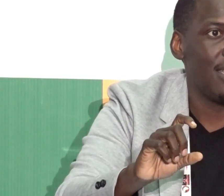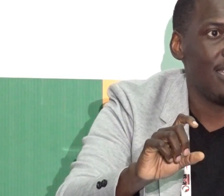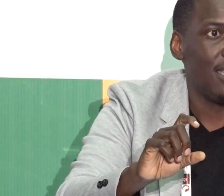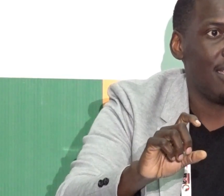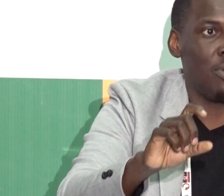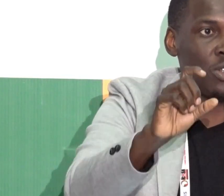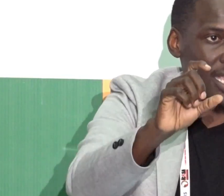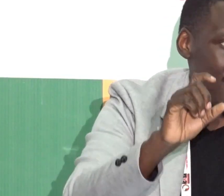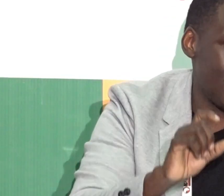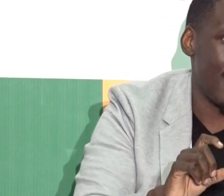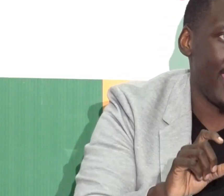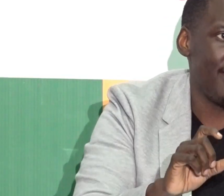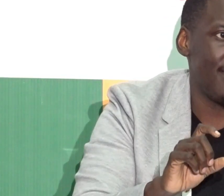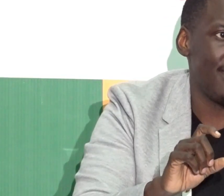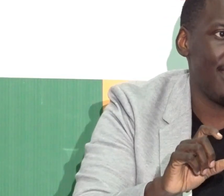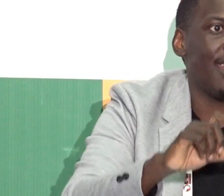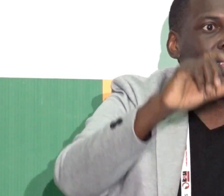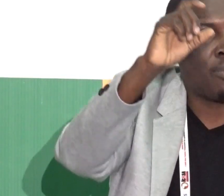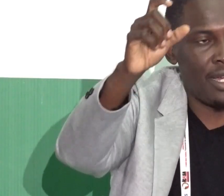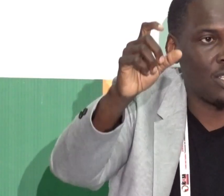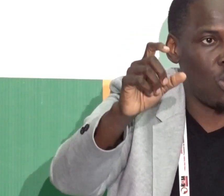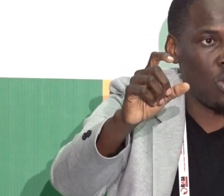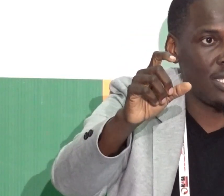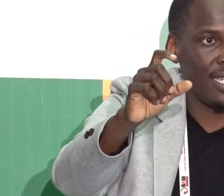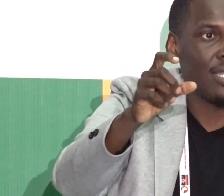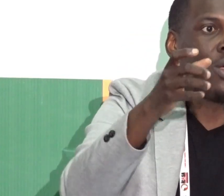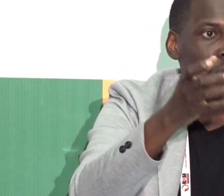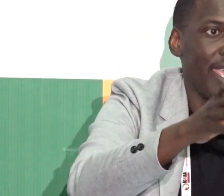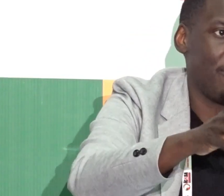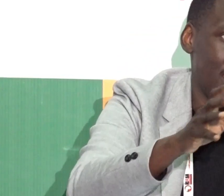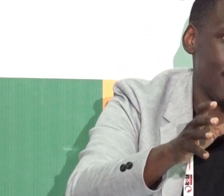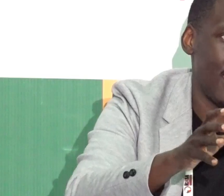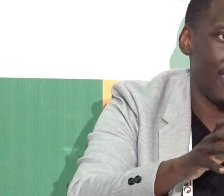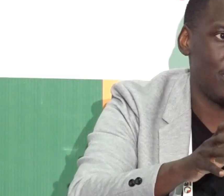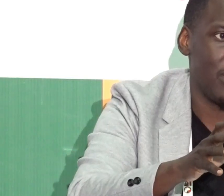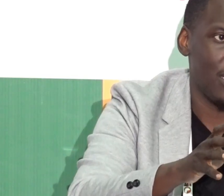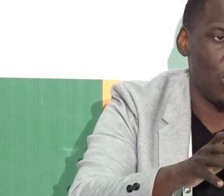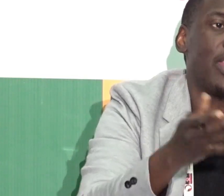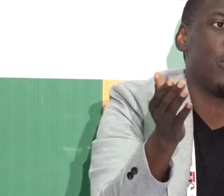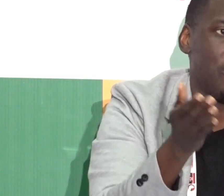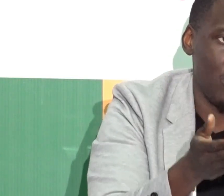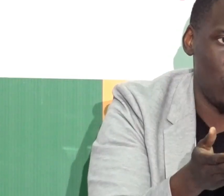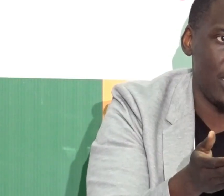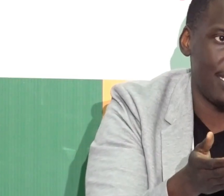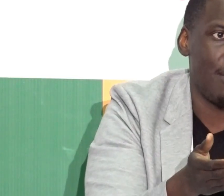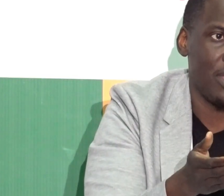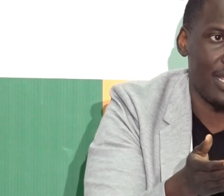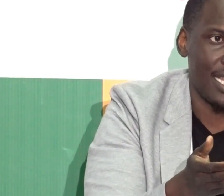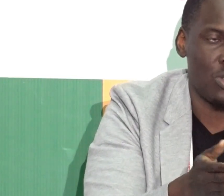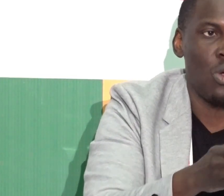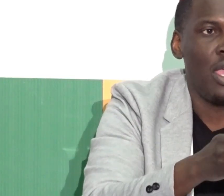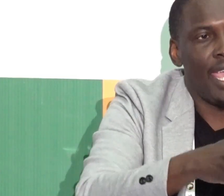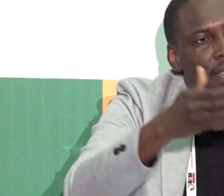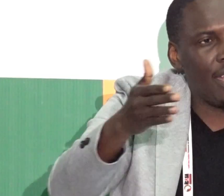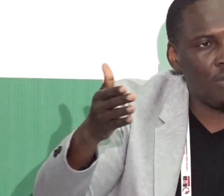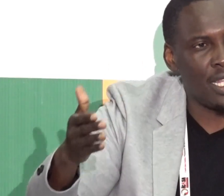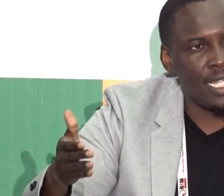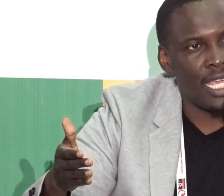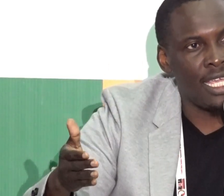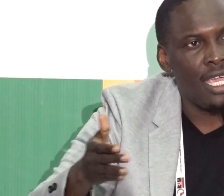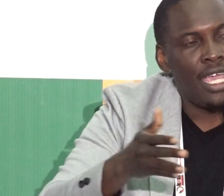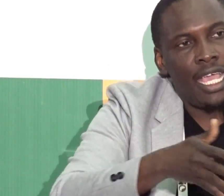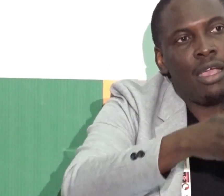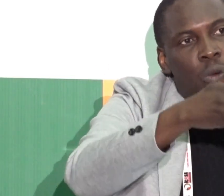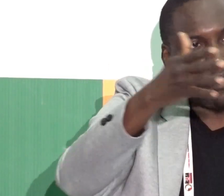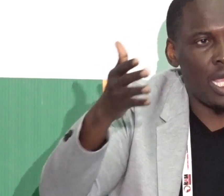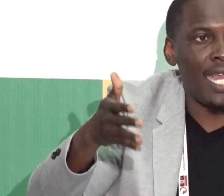assent because they are less than 18, and the parental consent, we have that arrangement as well, and we've included some in that. So at the end of the